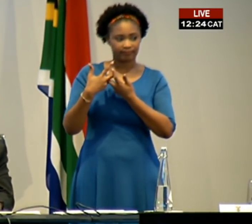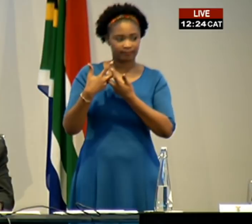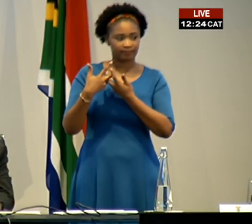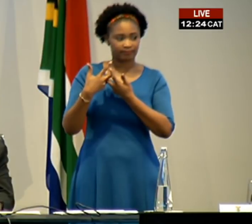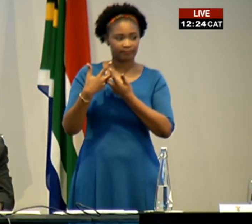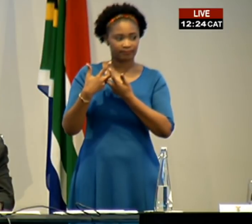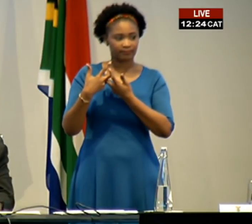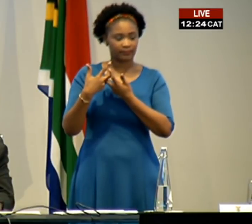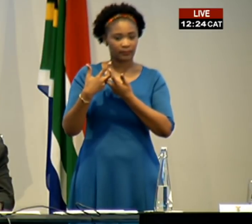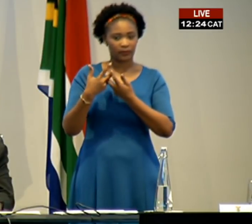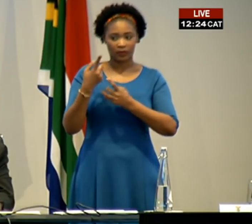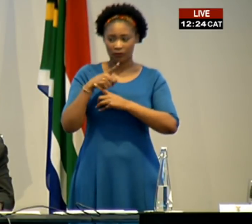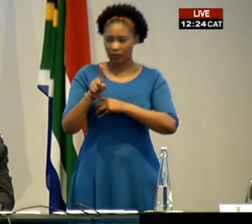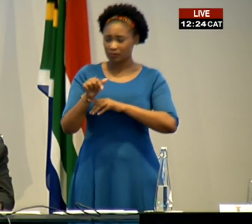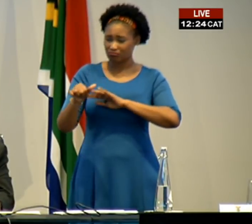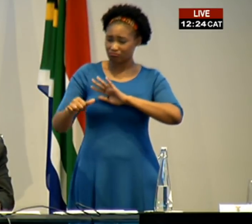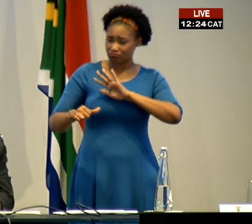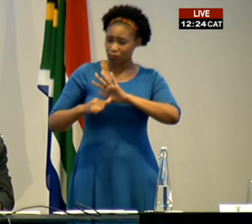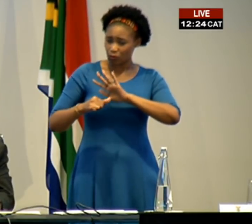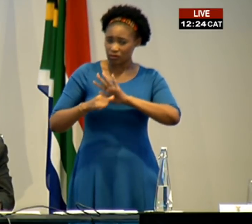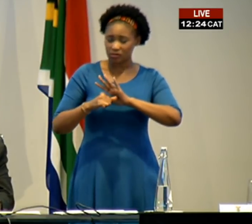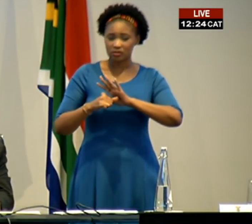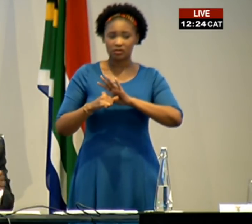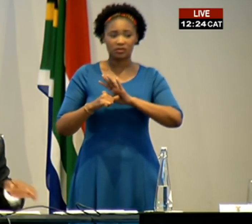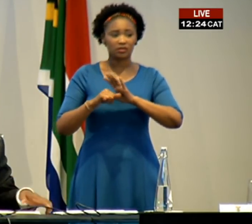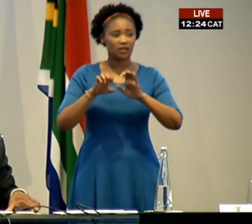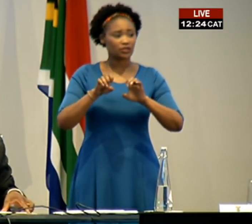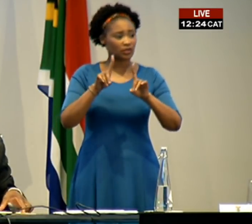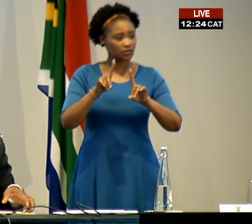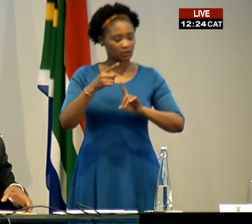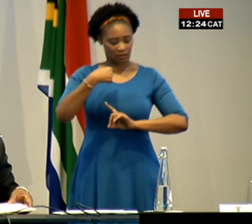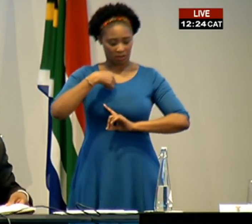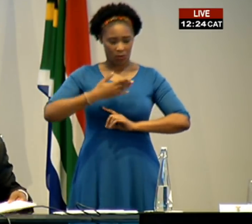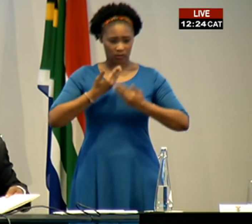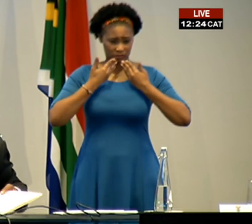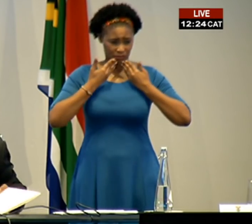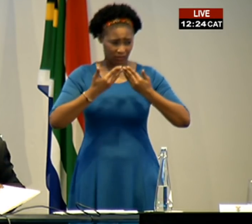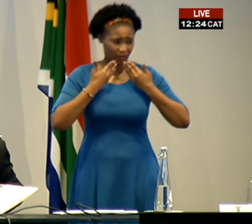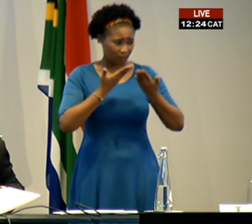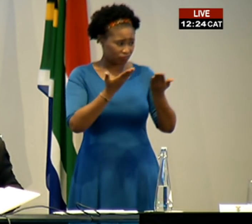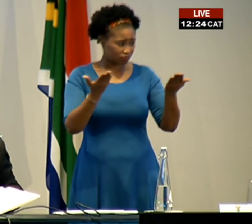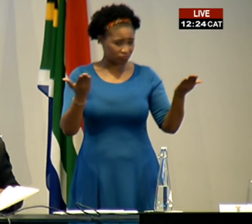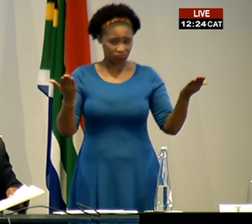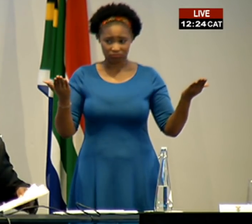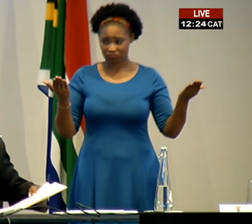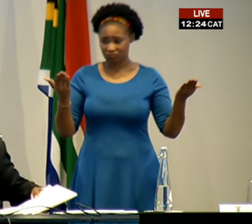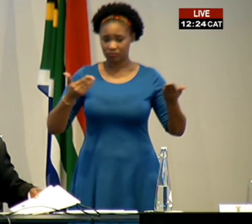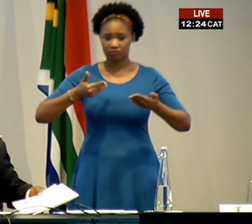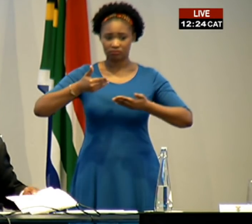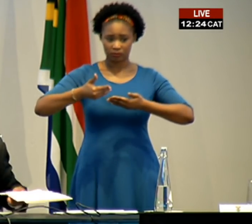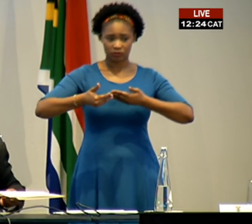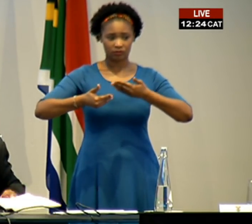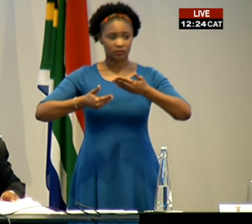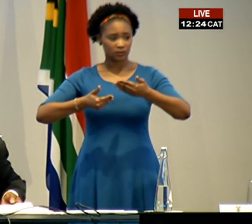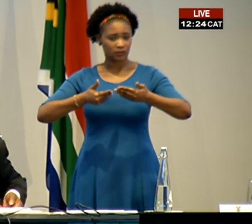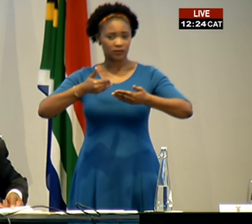for this most important occasion, and we want to thank them for continuing to intercede on behalf